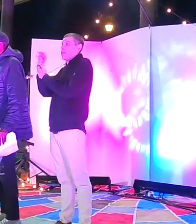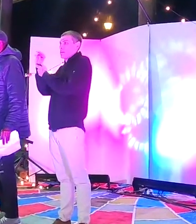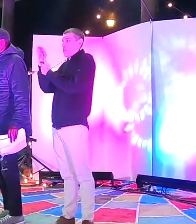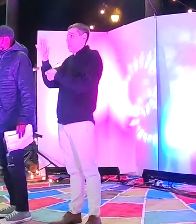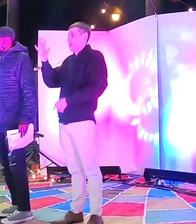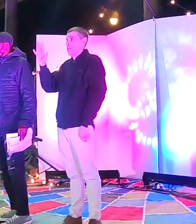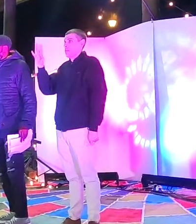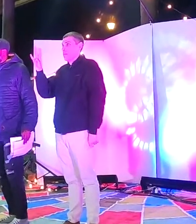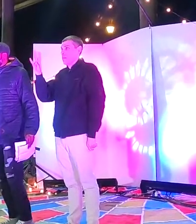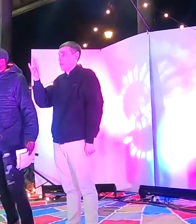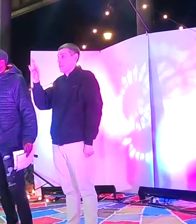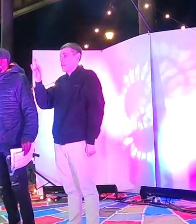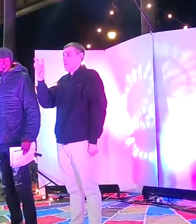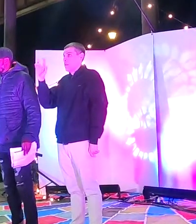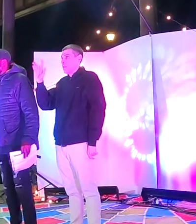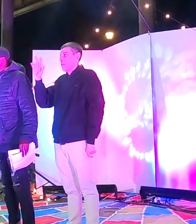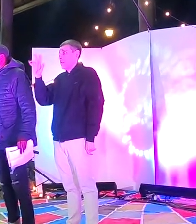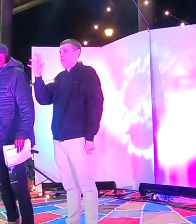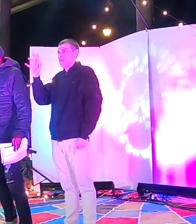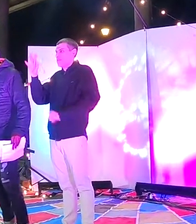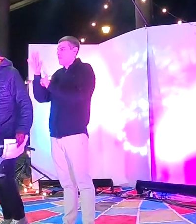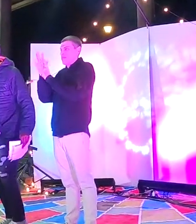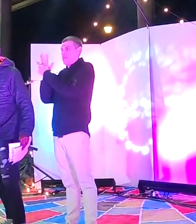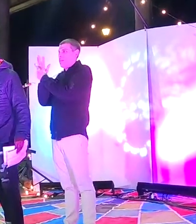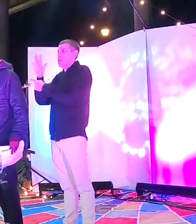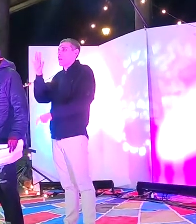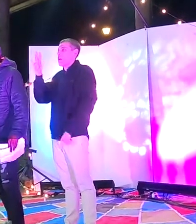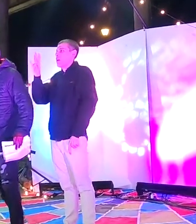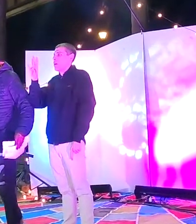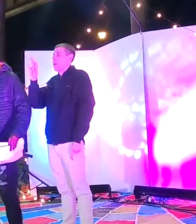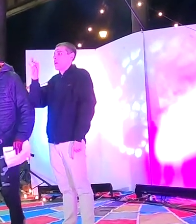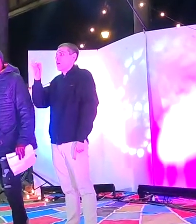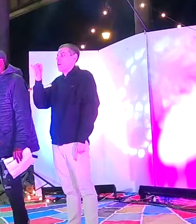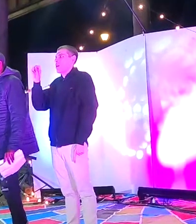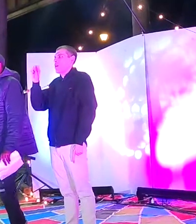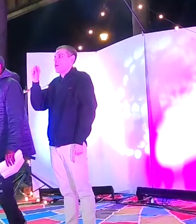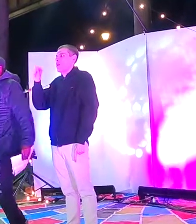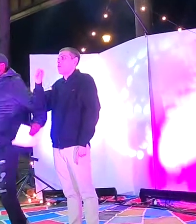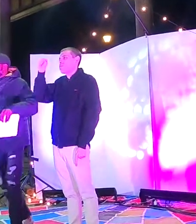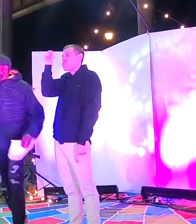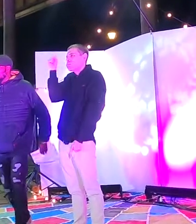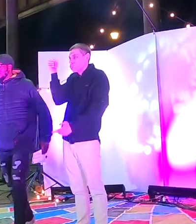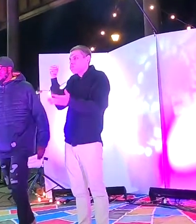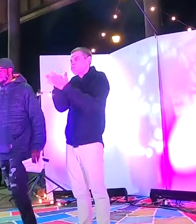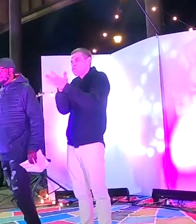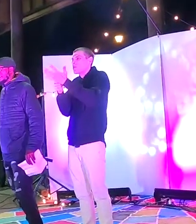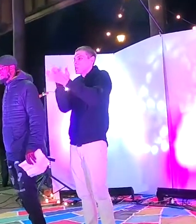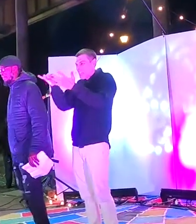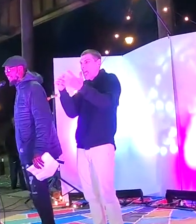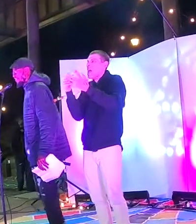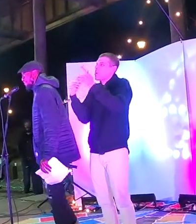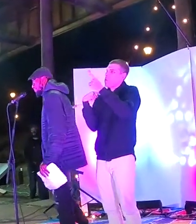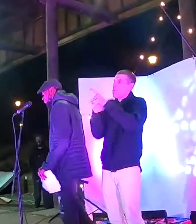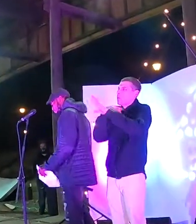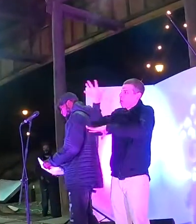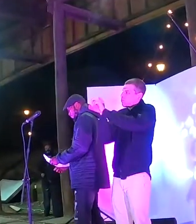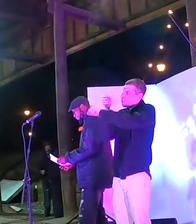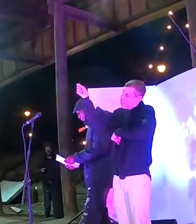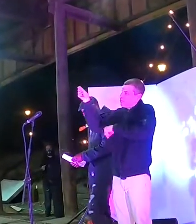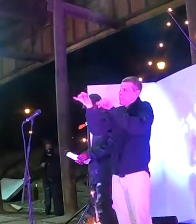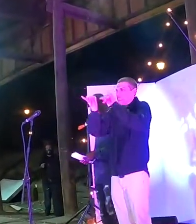finger alone holds no wisdom. But when they come together, they form a fist. It's not the fuck out of this oppressive ass